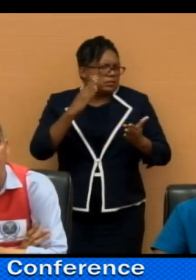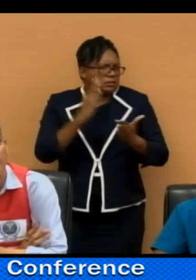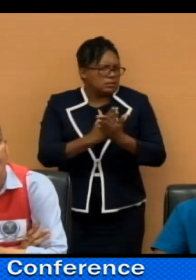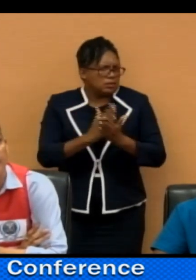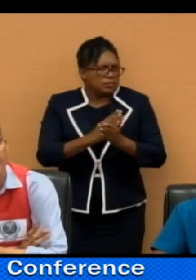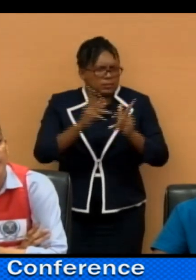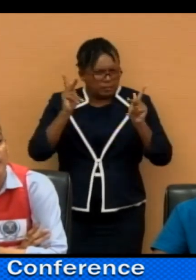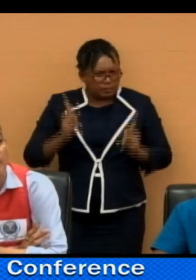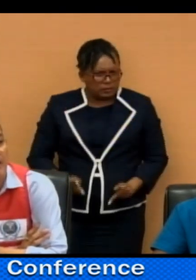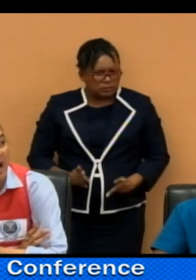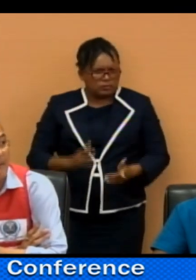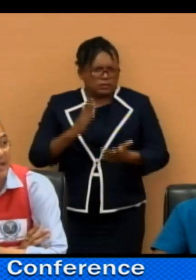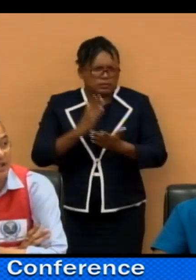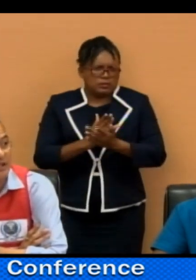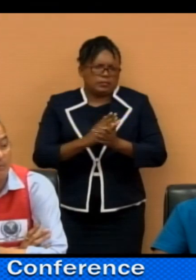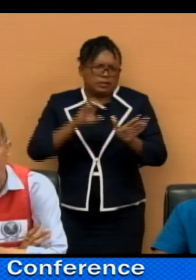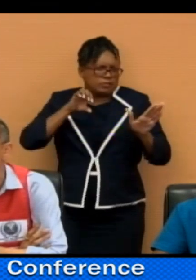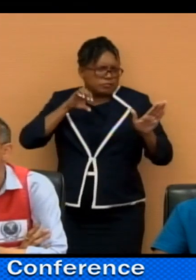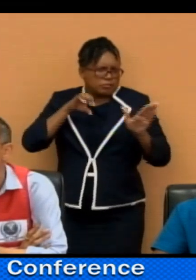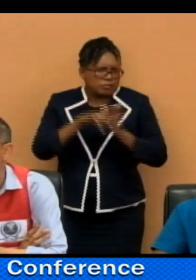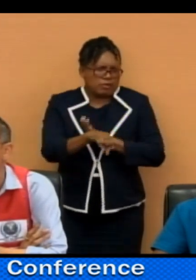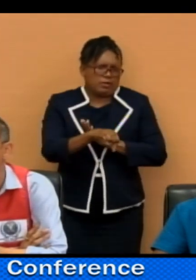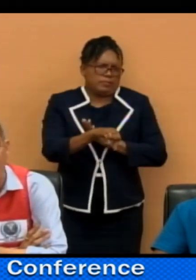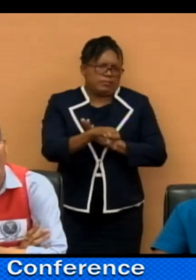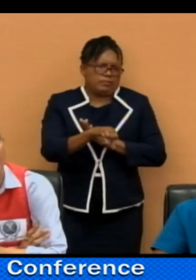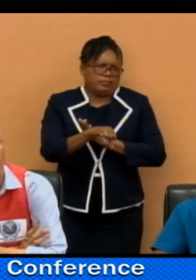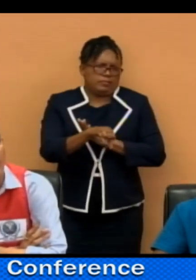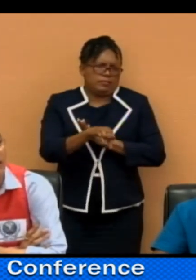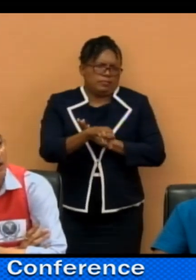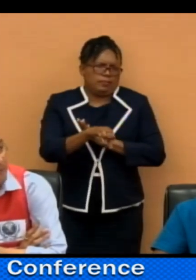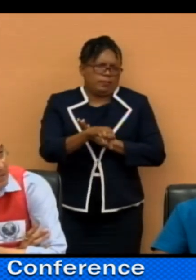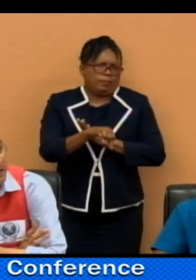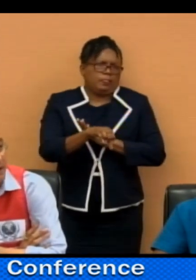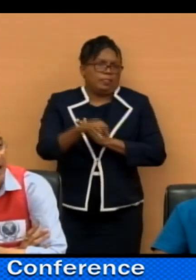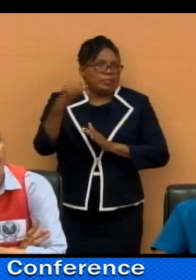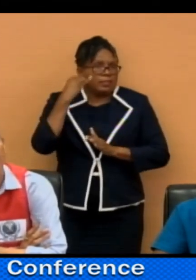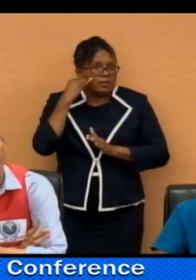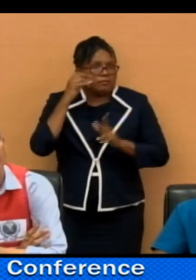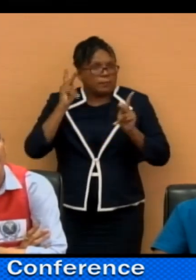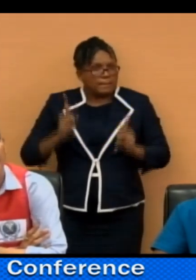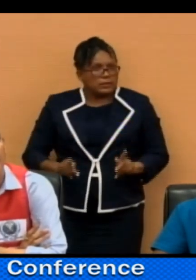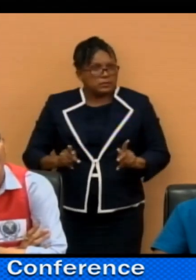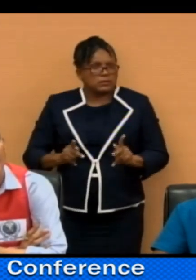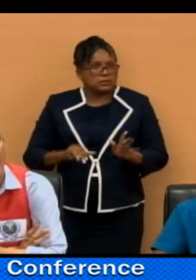crime, but there are measures in place for when someone commits a crime